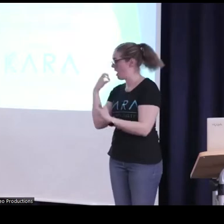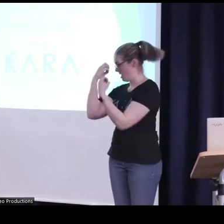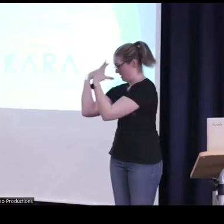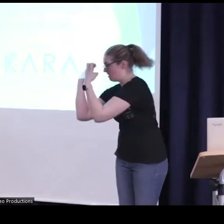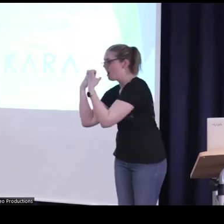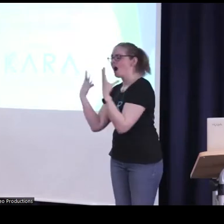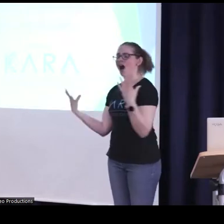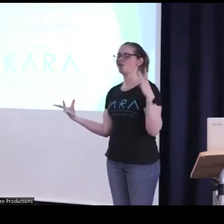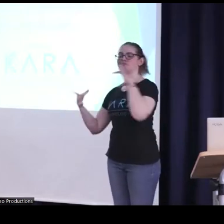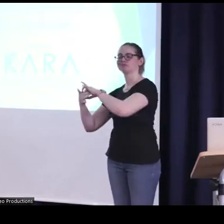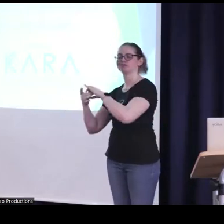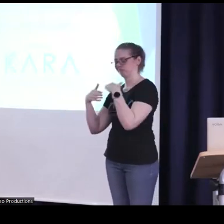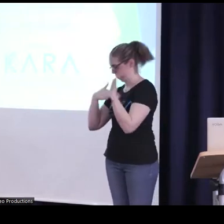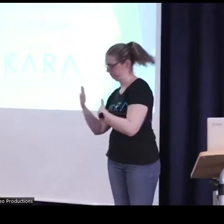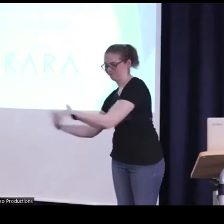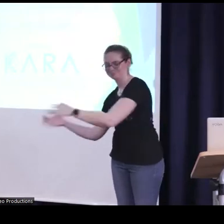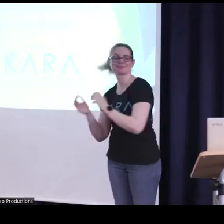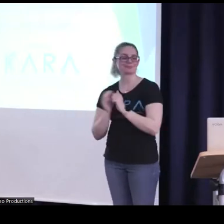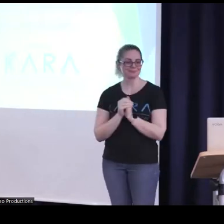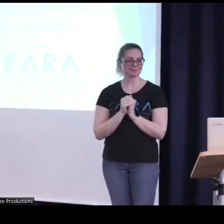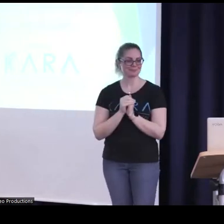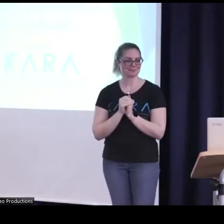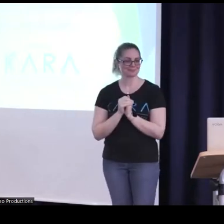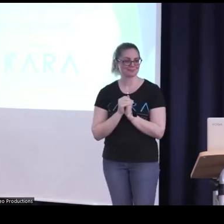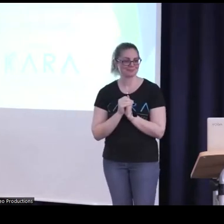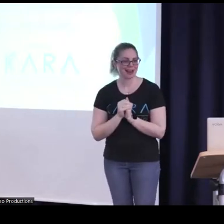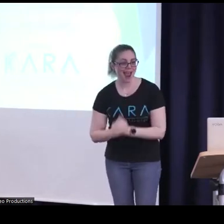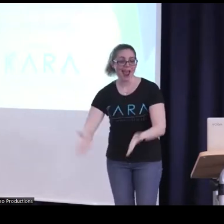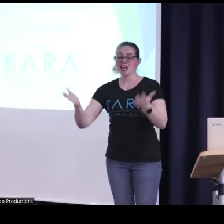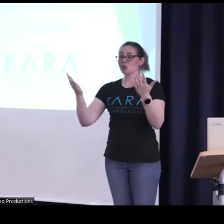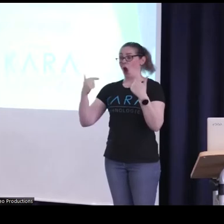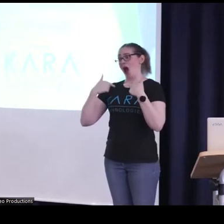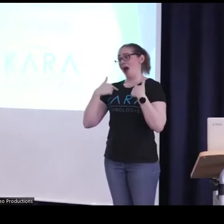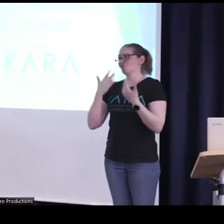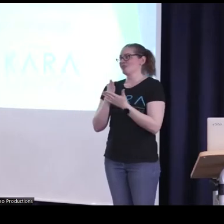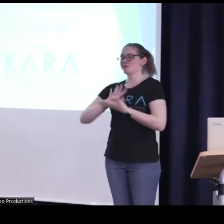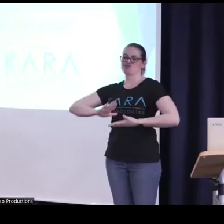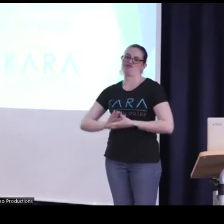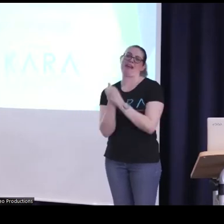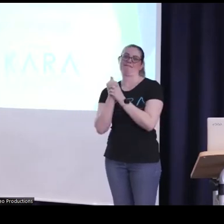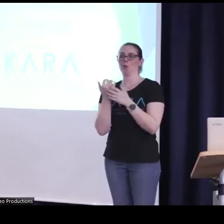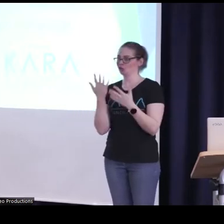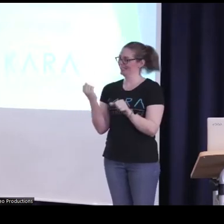So once I was invited to be involved with Cara, I thought, great, this is for me.